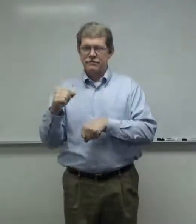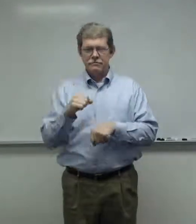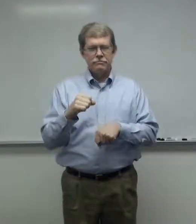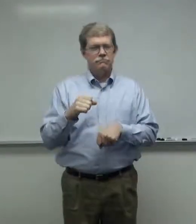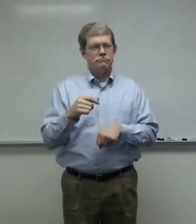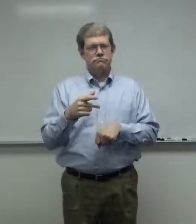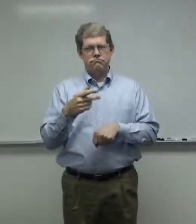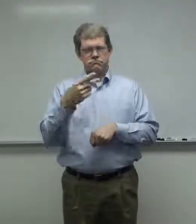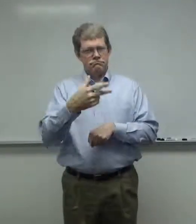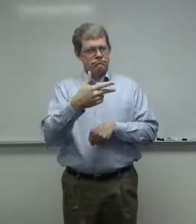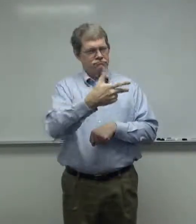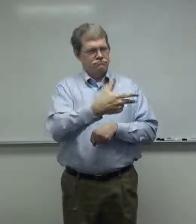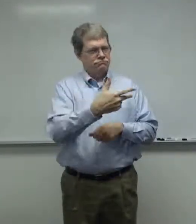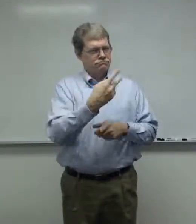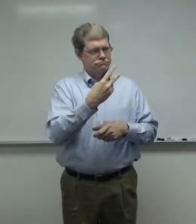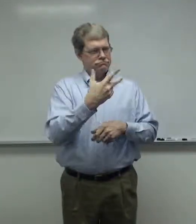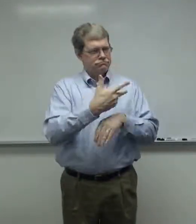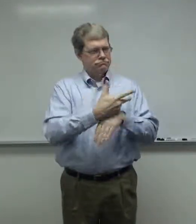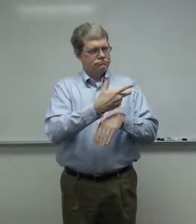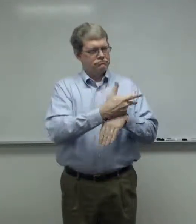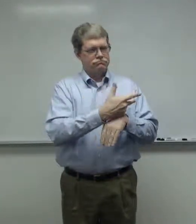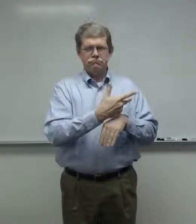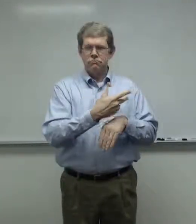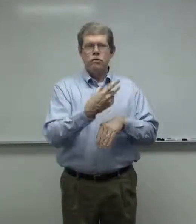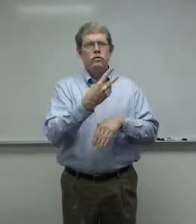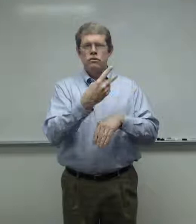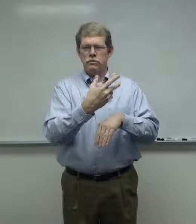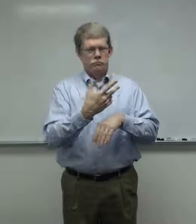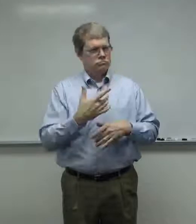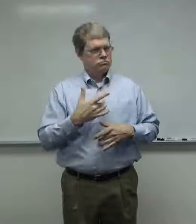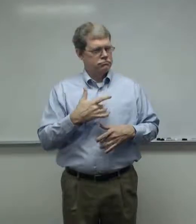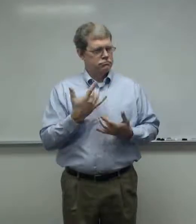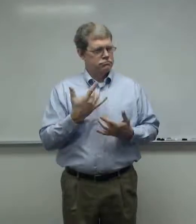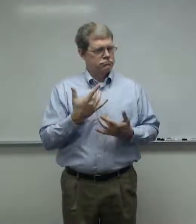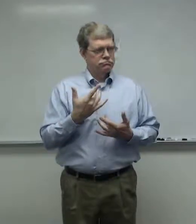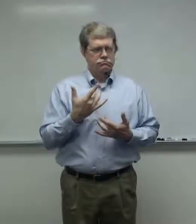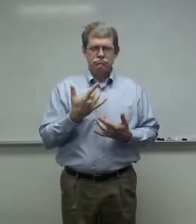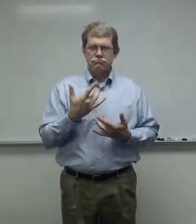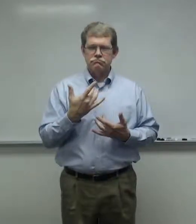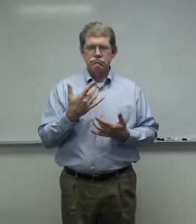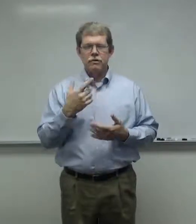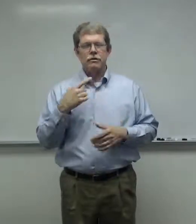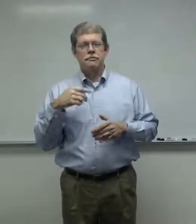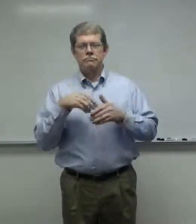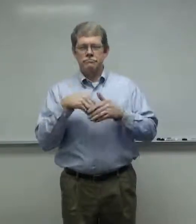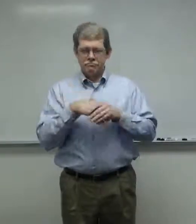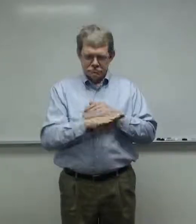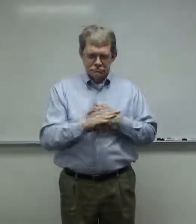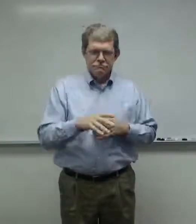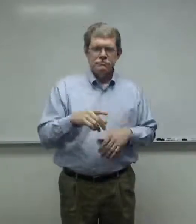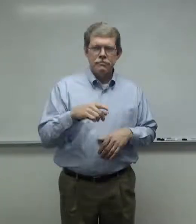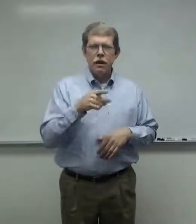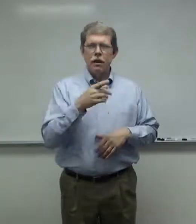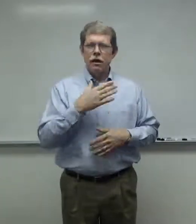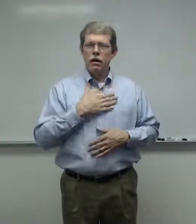in, it was nighttime when I got back. And there were cars parked in front of the house. And I was like, what's going